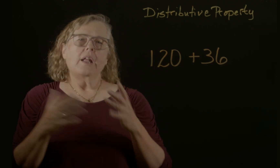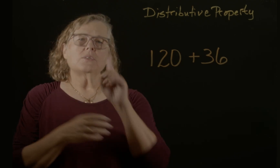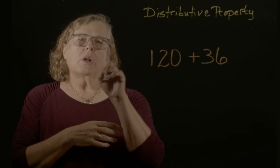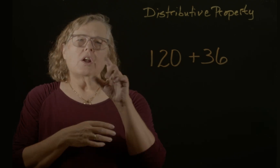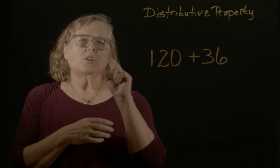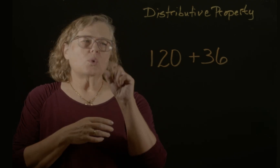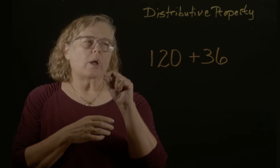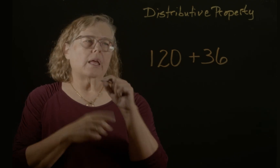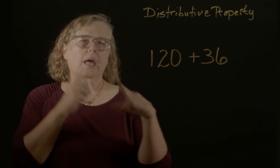problem.